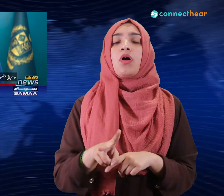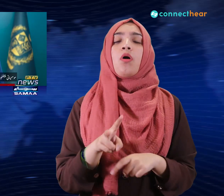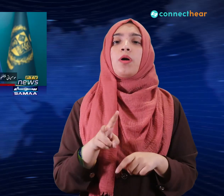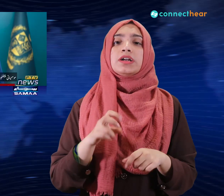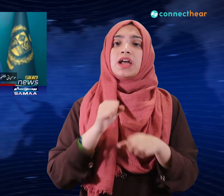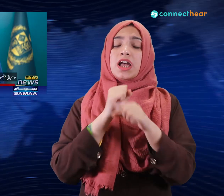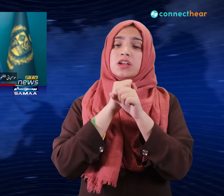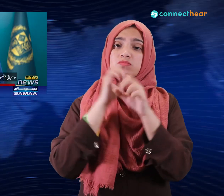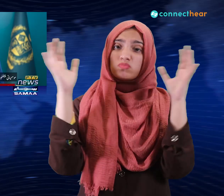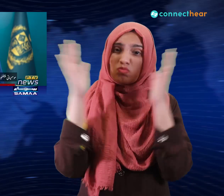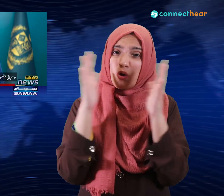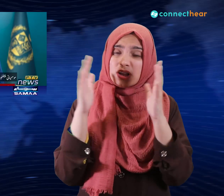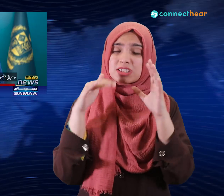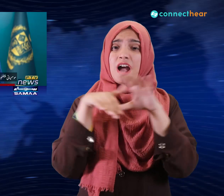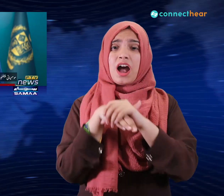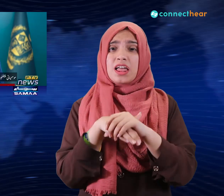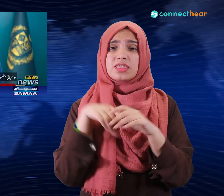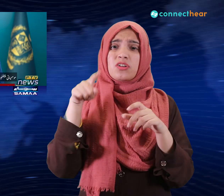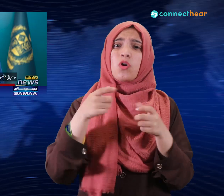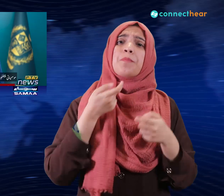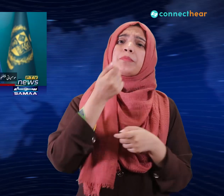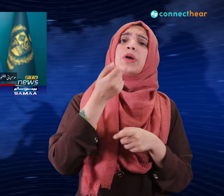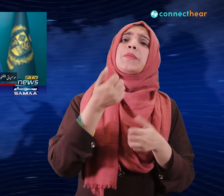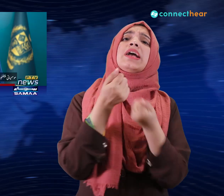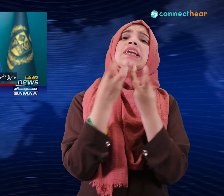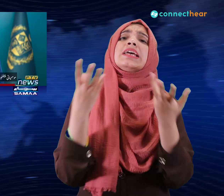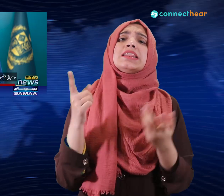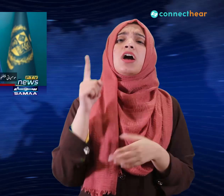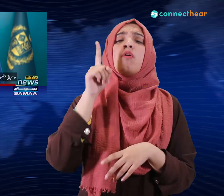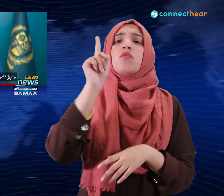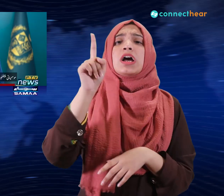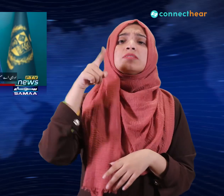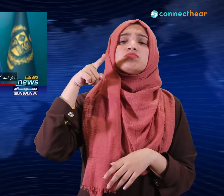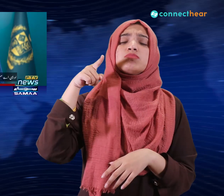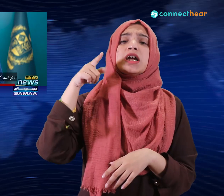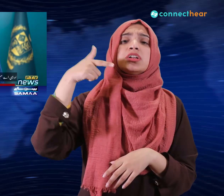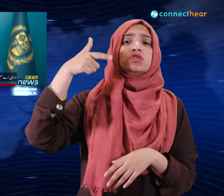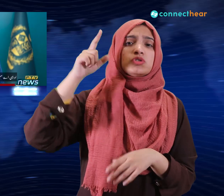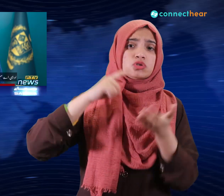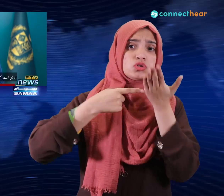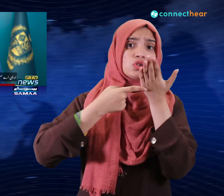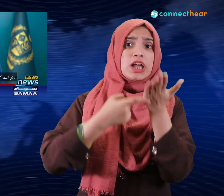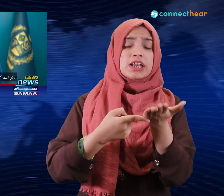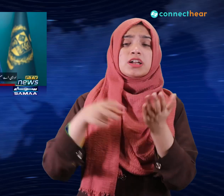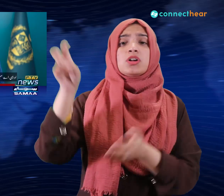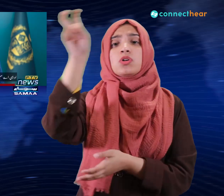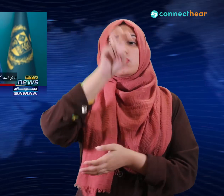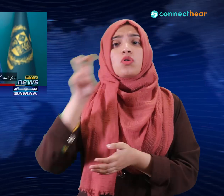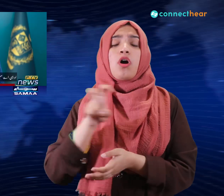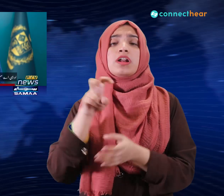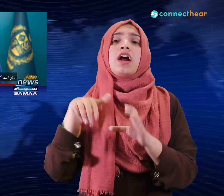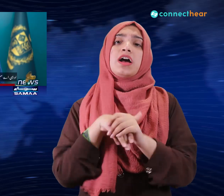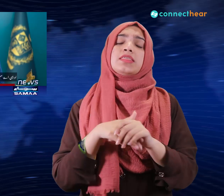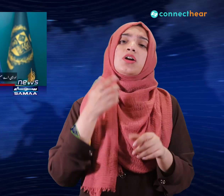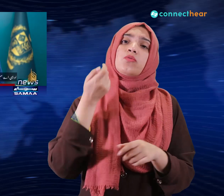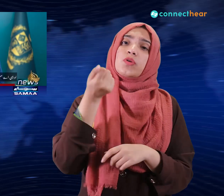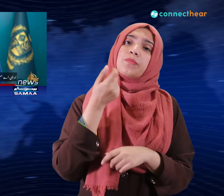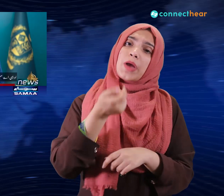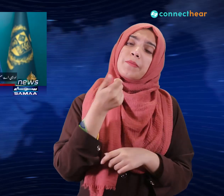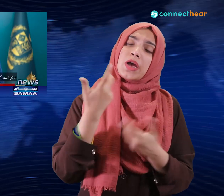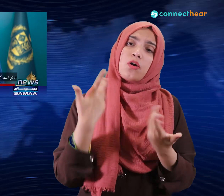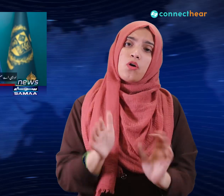to over $1 trillion. The amounts offered for development,